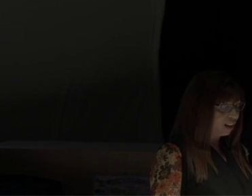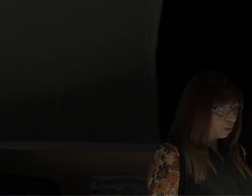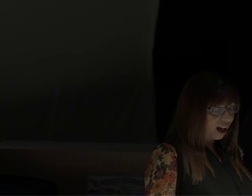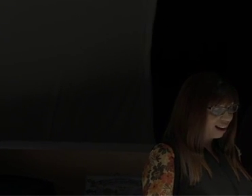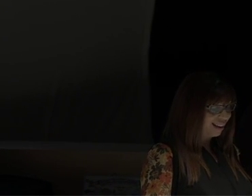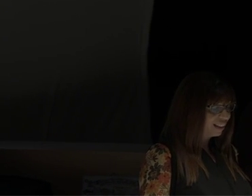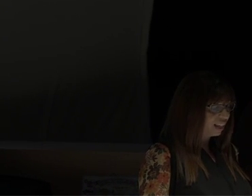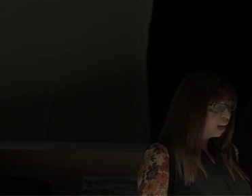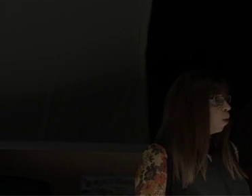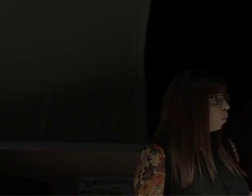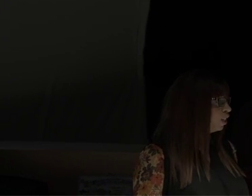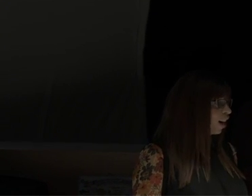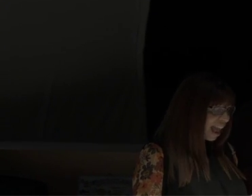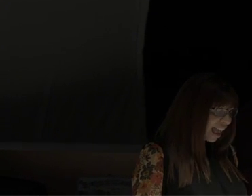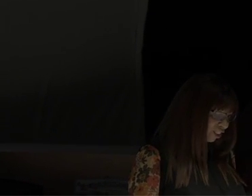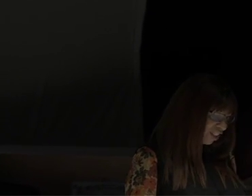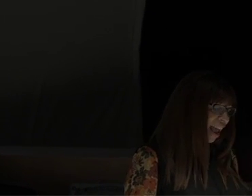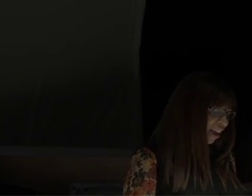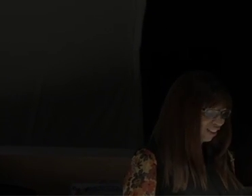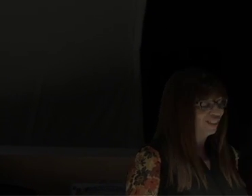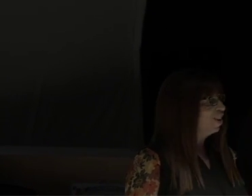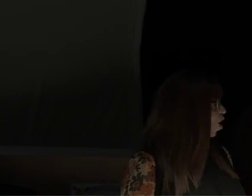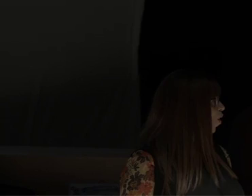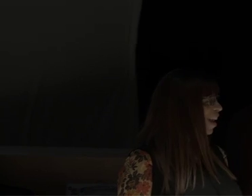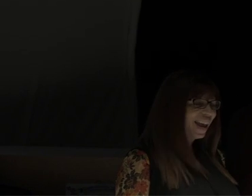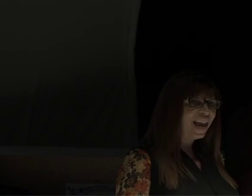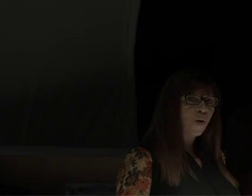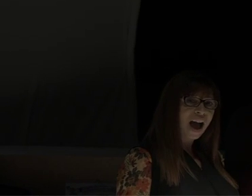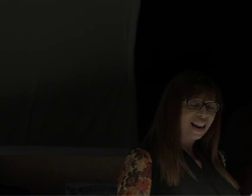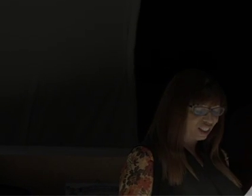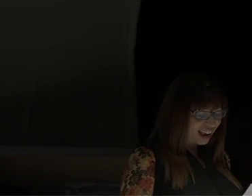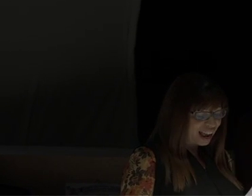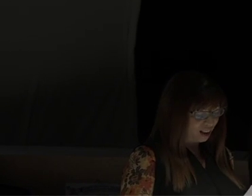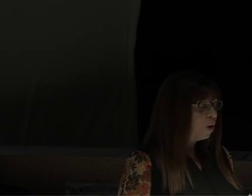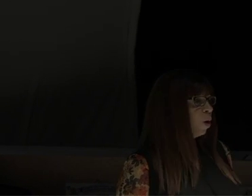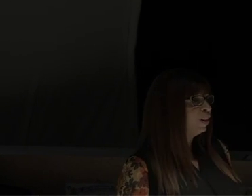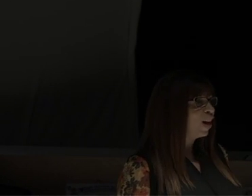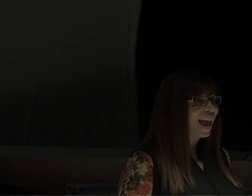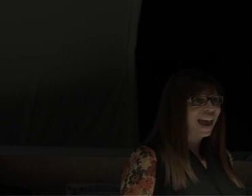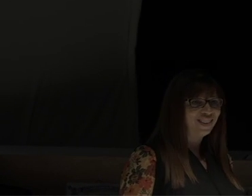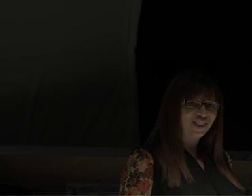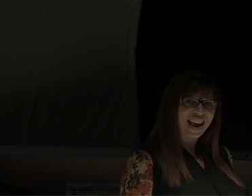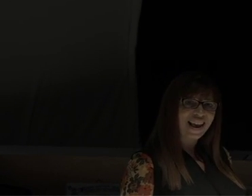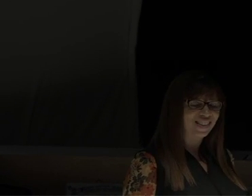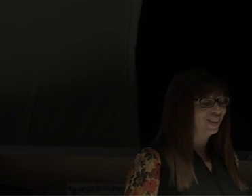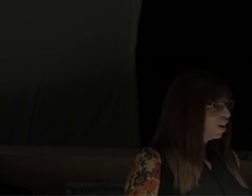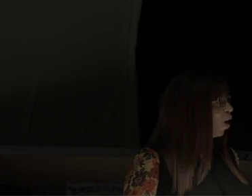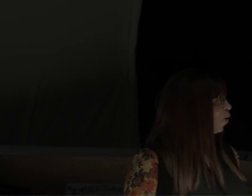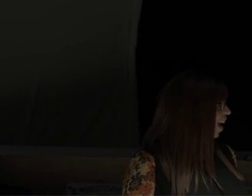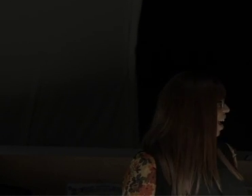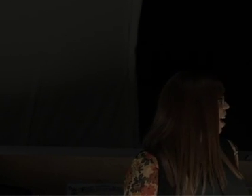only equality. When we join hands, There's only equality. when we join hands,